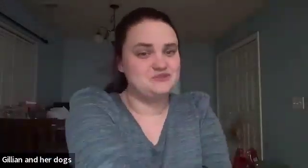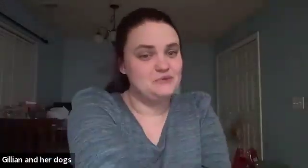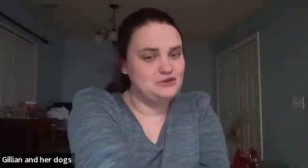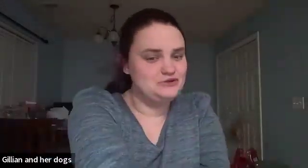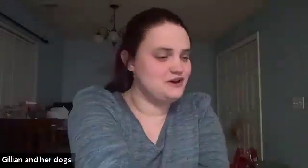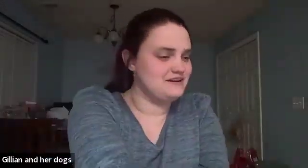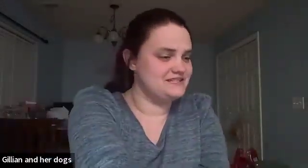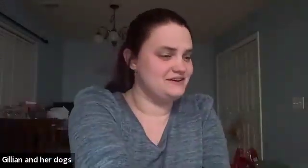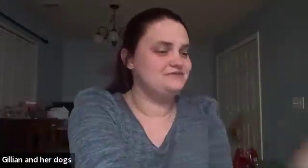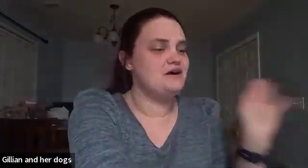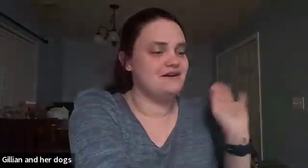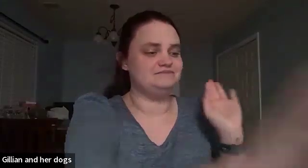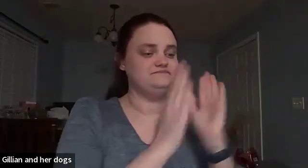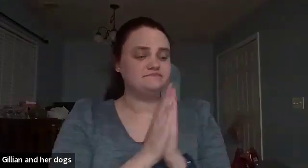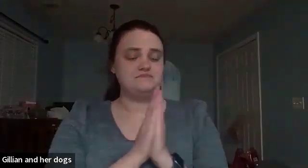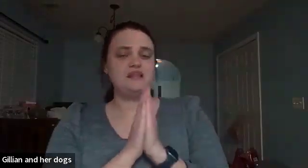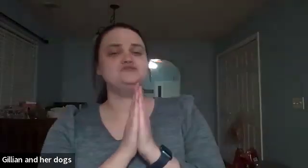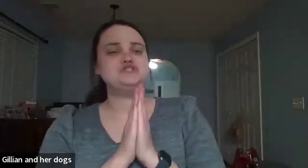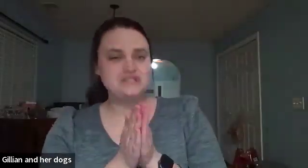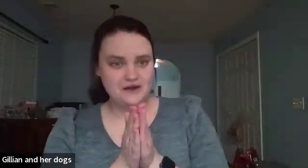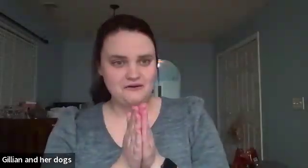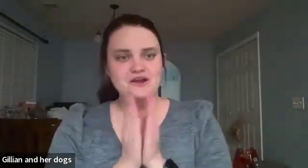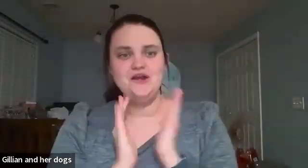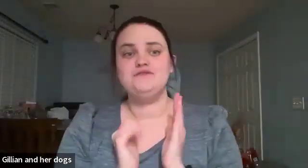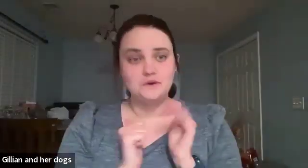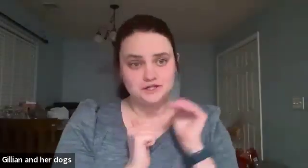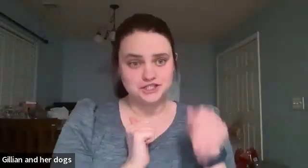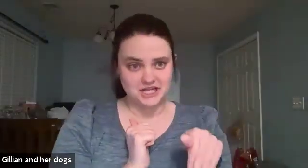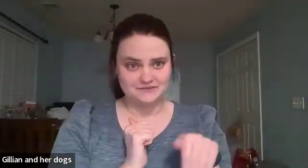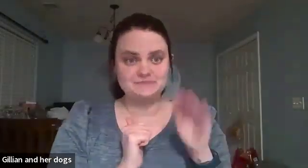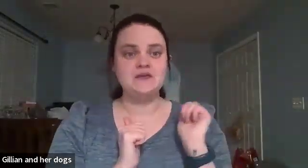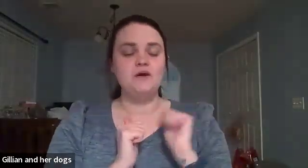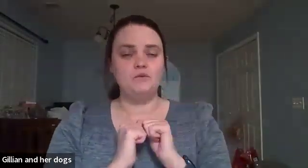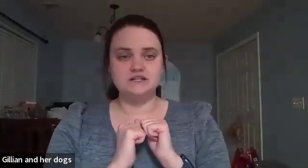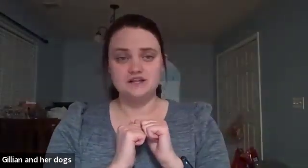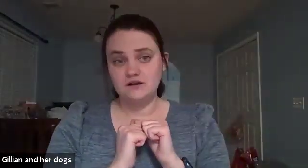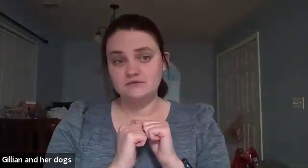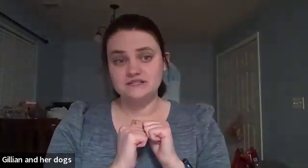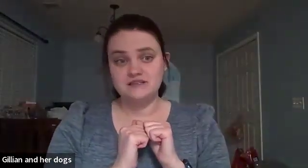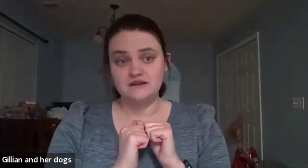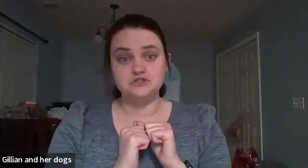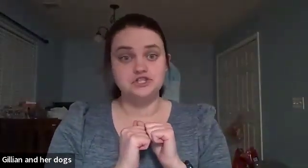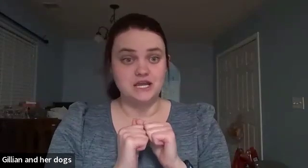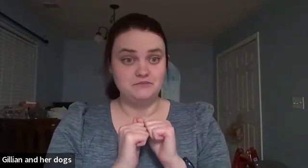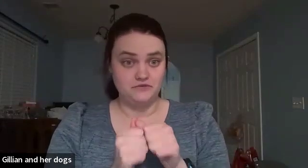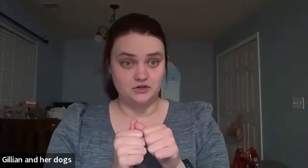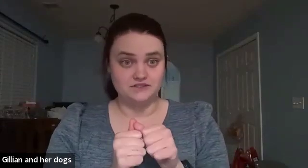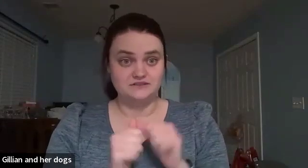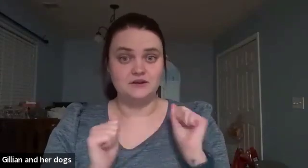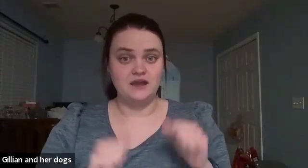or I will lose track of myself. All right. So for our shapes, we're going to start off with the sign for shape first,